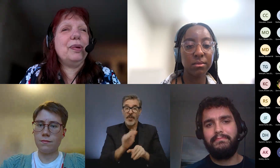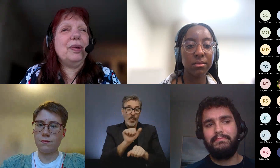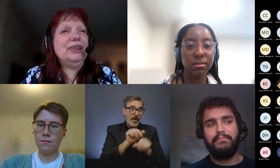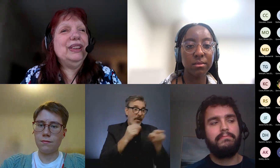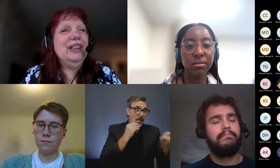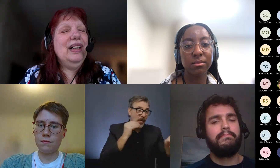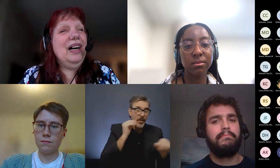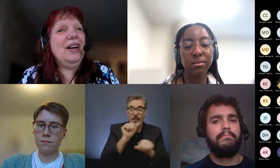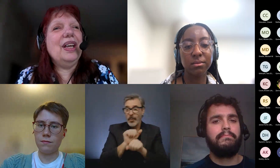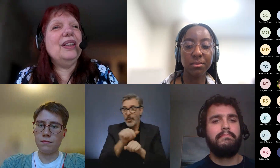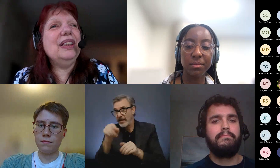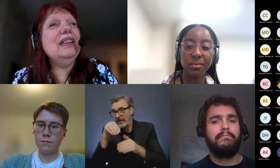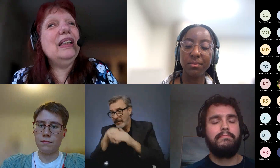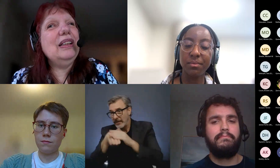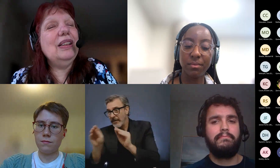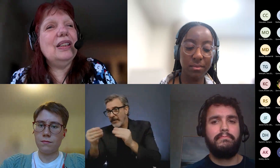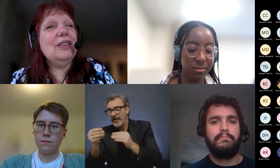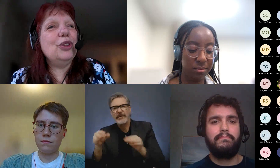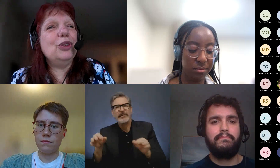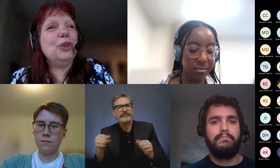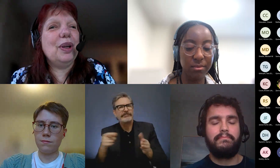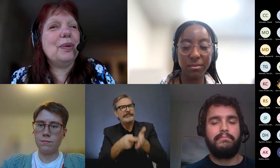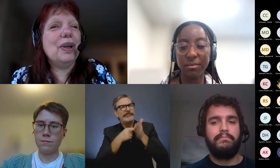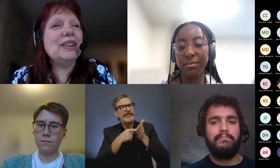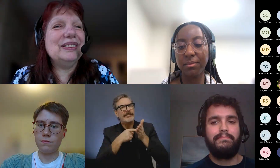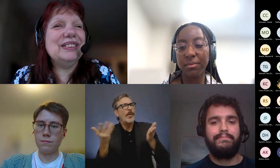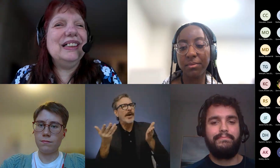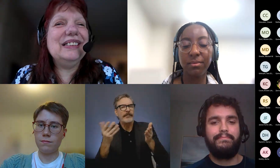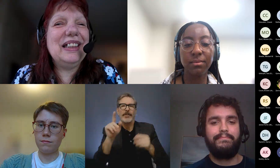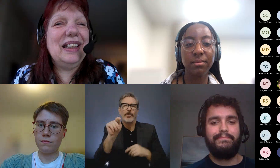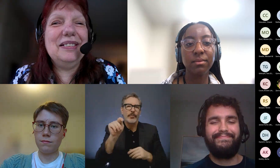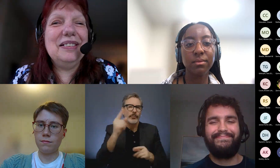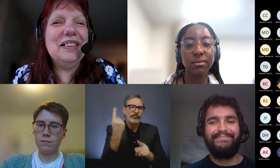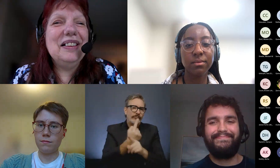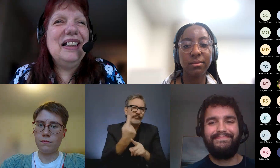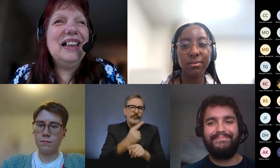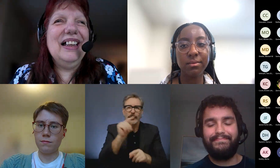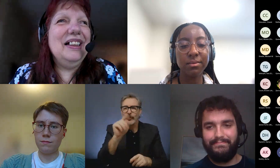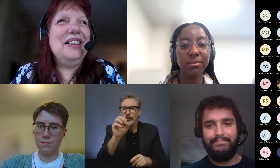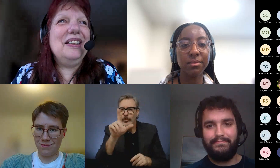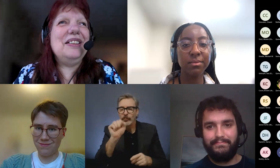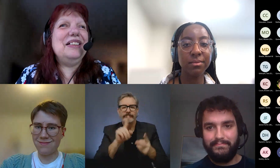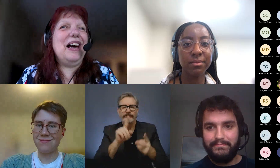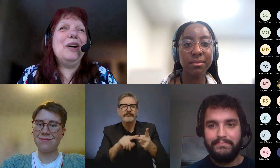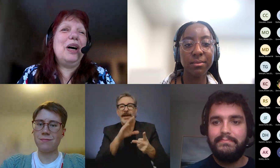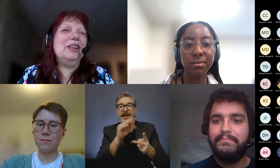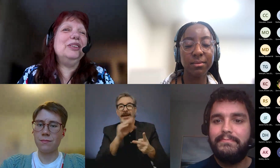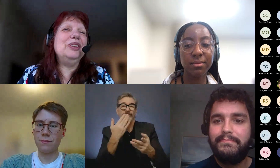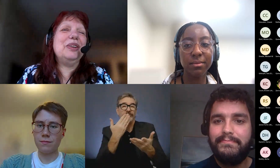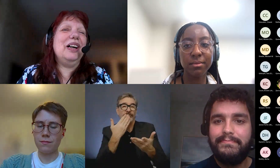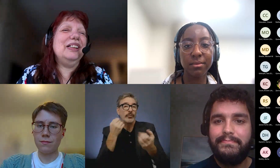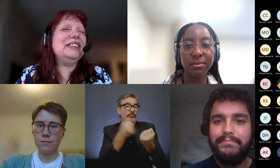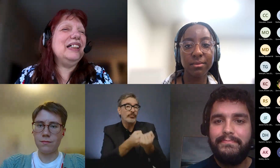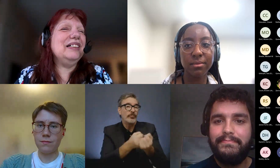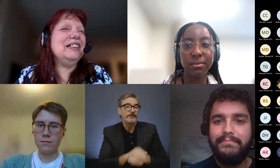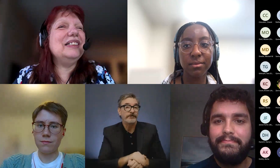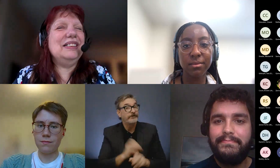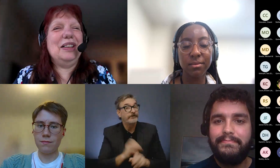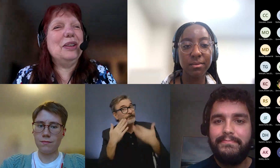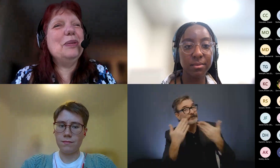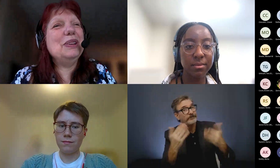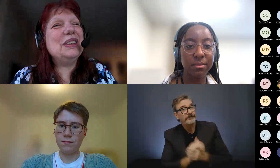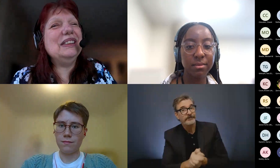and supports that they need to do their work. So thanks again. And now on to our